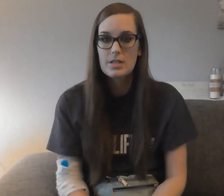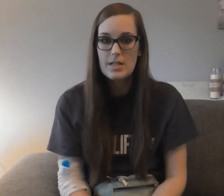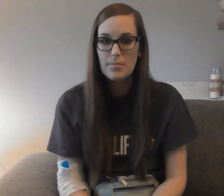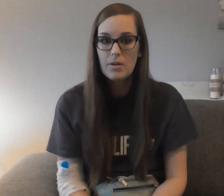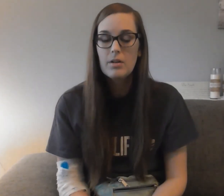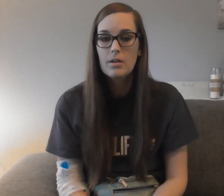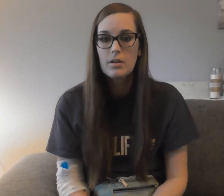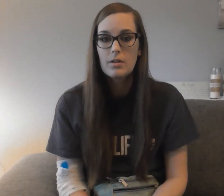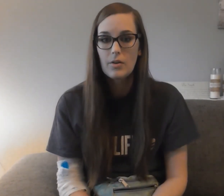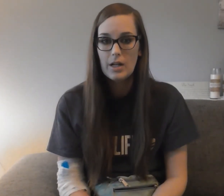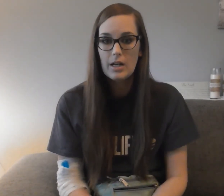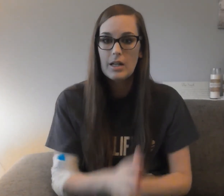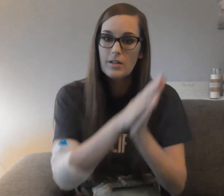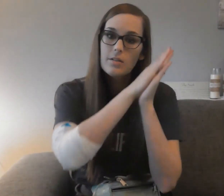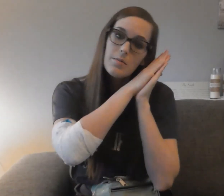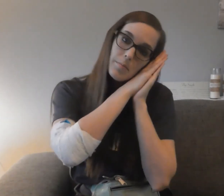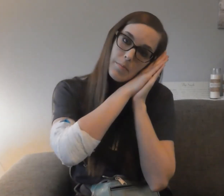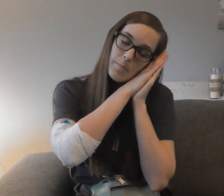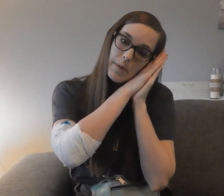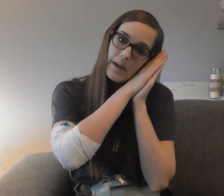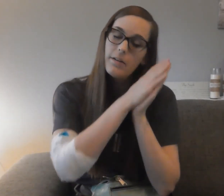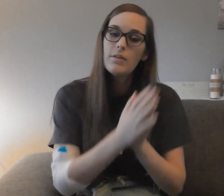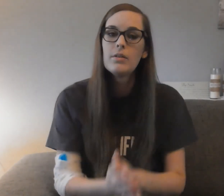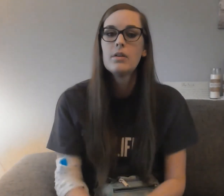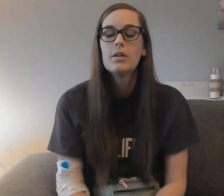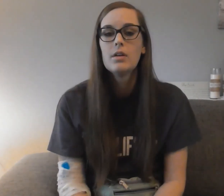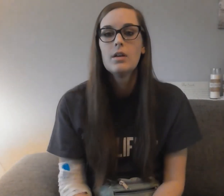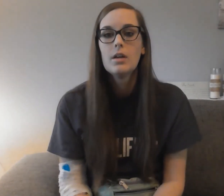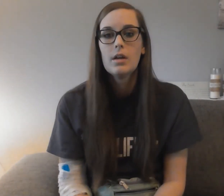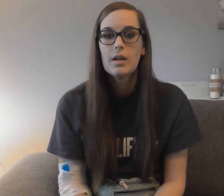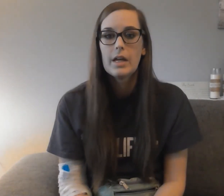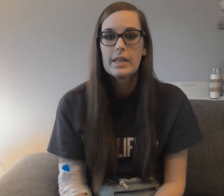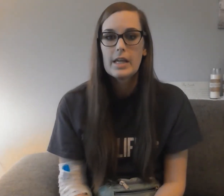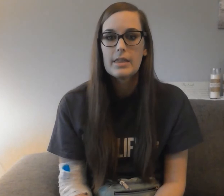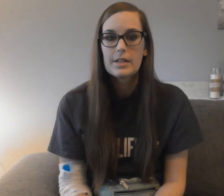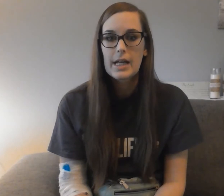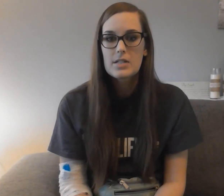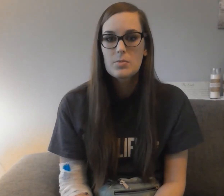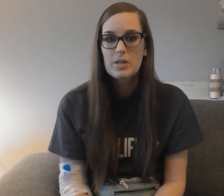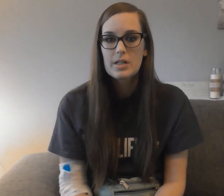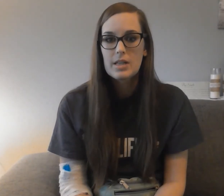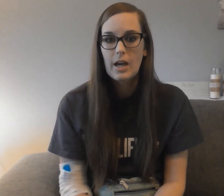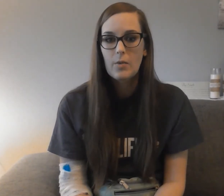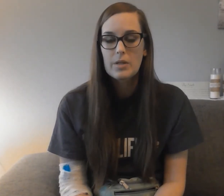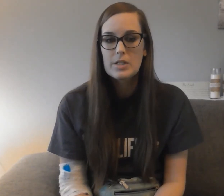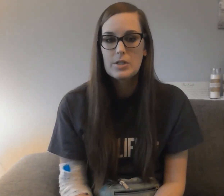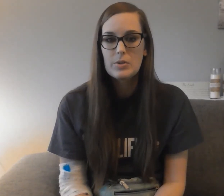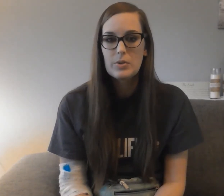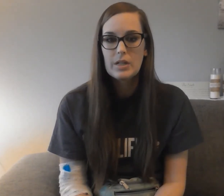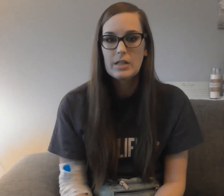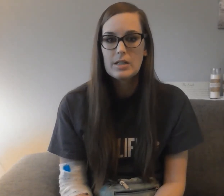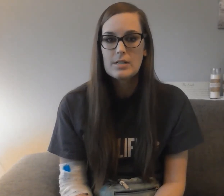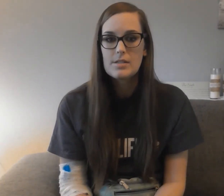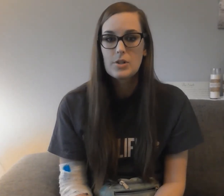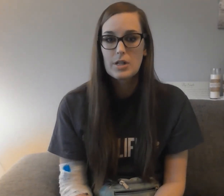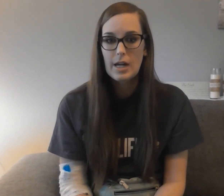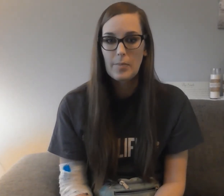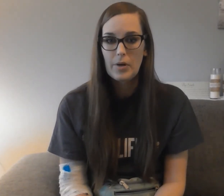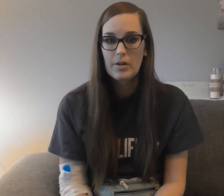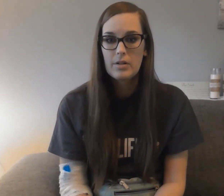sleep? Go night-night, bed. And then the last one that we do is dirty diaper.